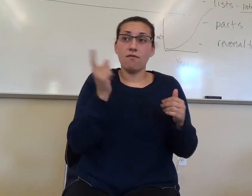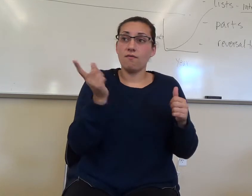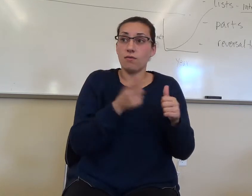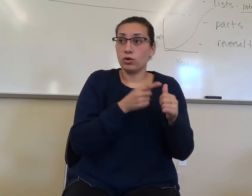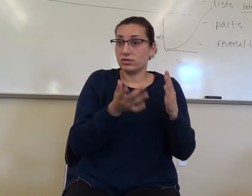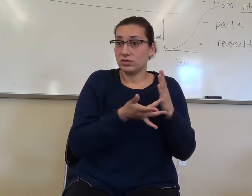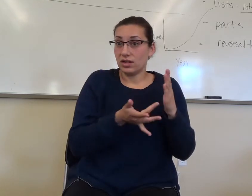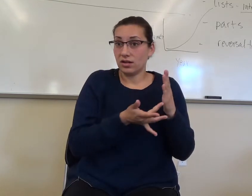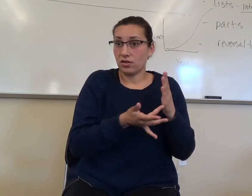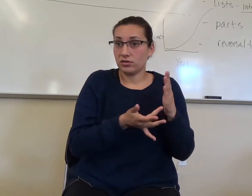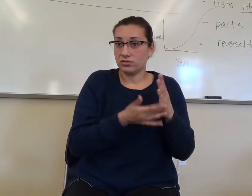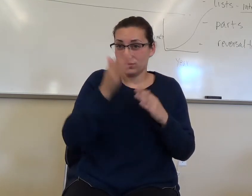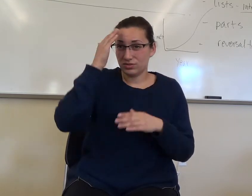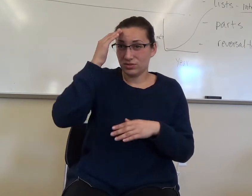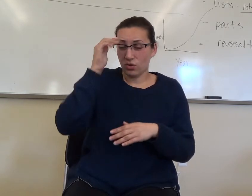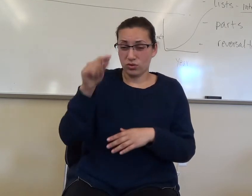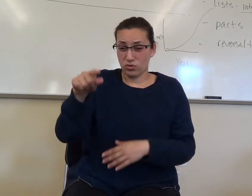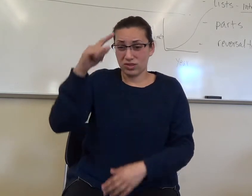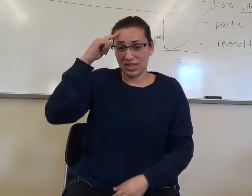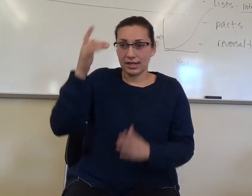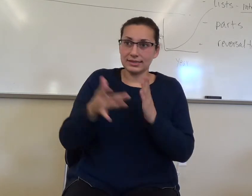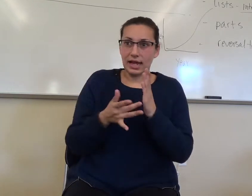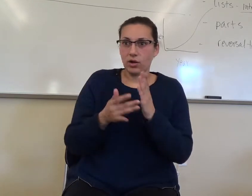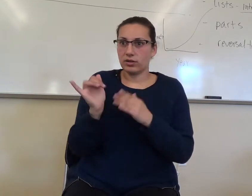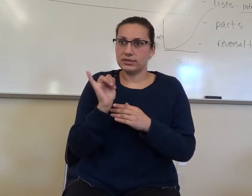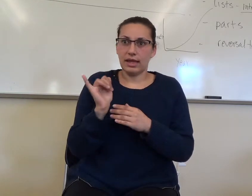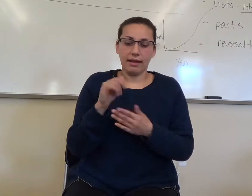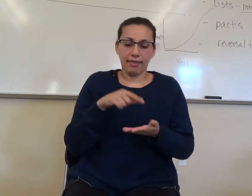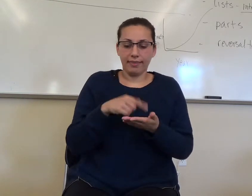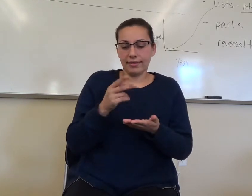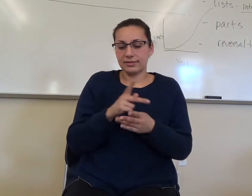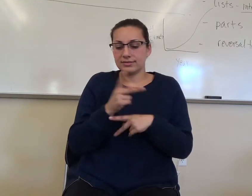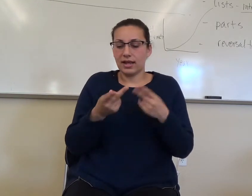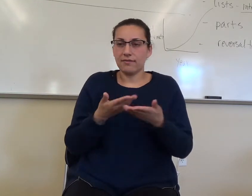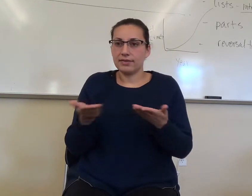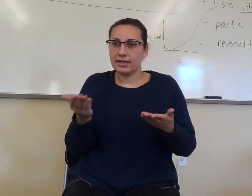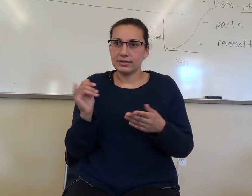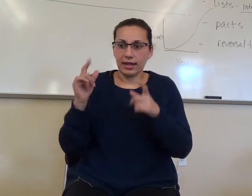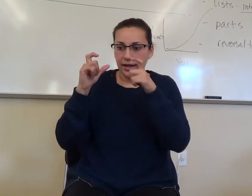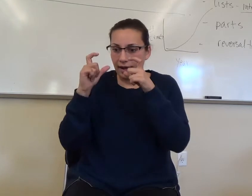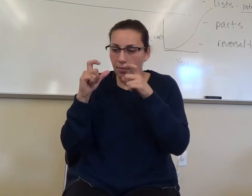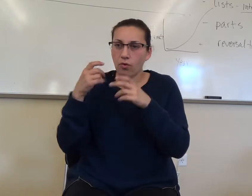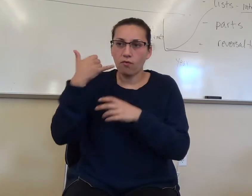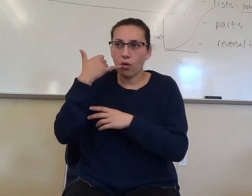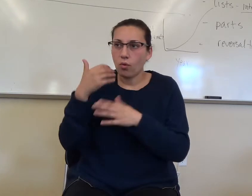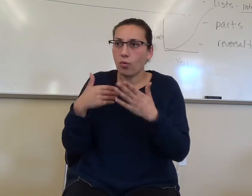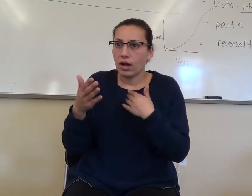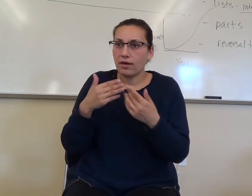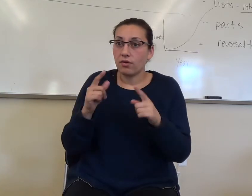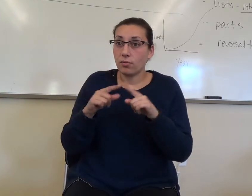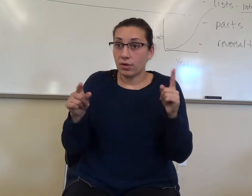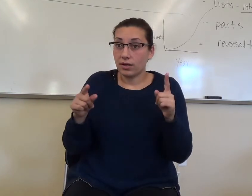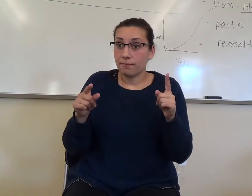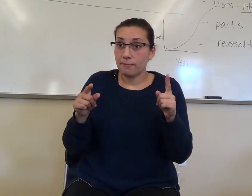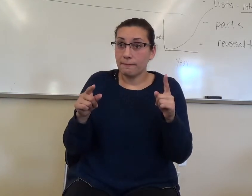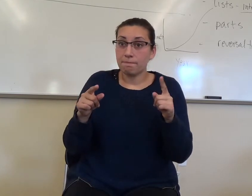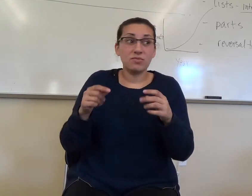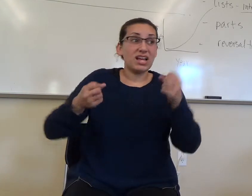technology, you guys think of technology as this stuff, but even, you know, a tractor, even something